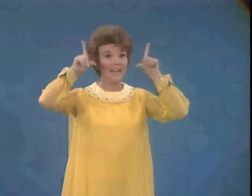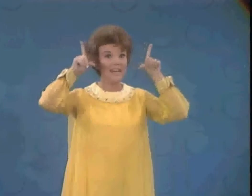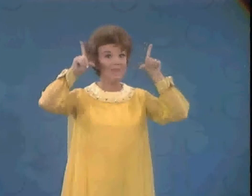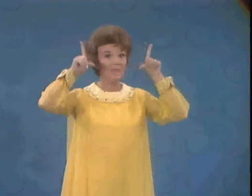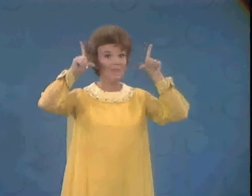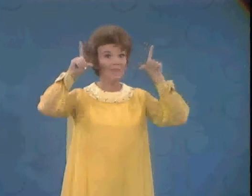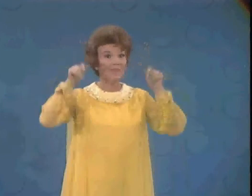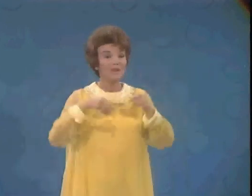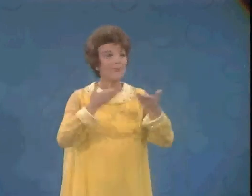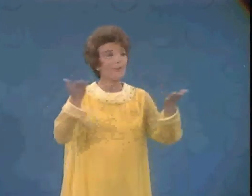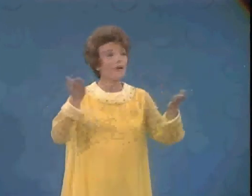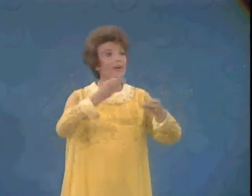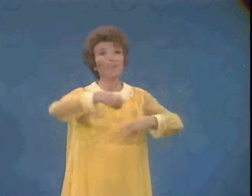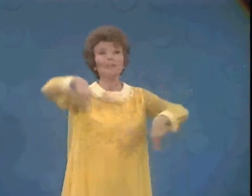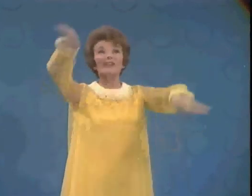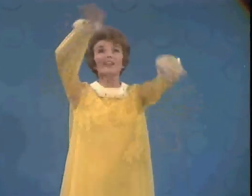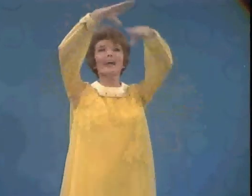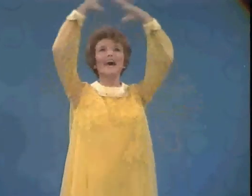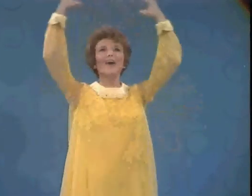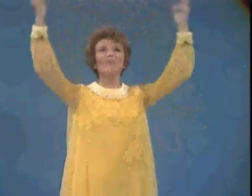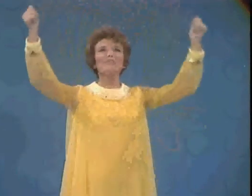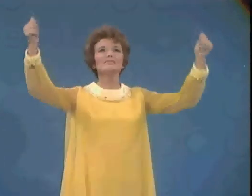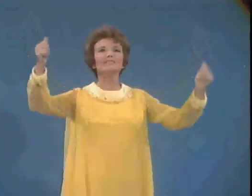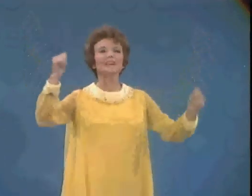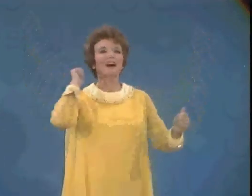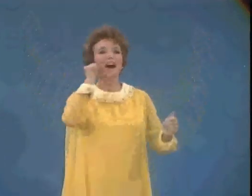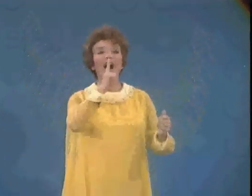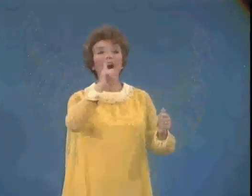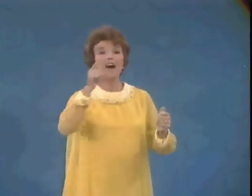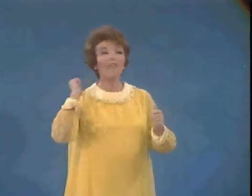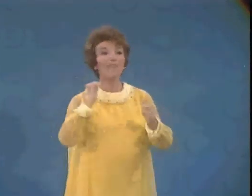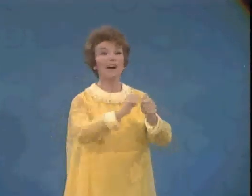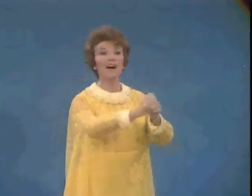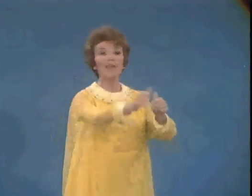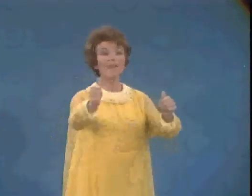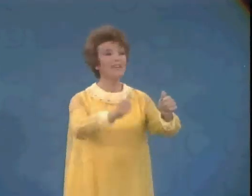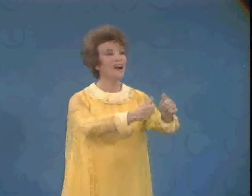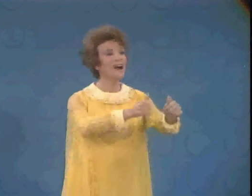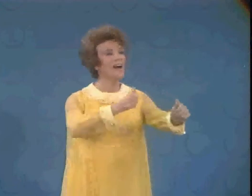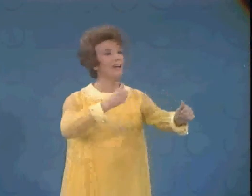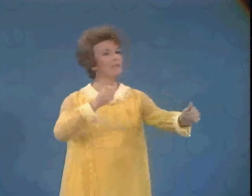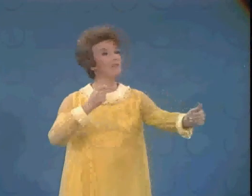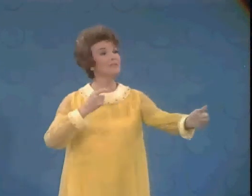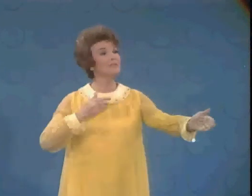up where the clouds are far behind me,